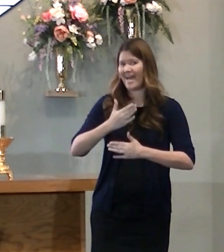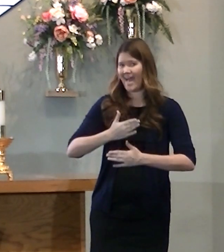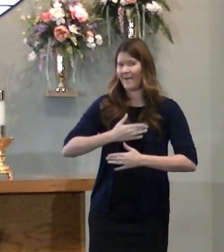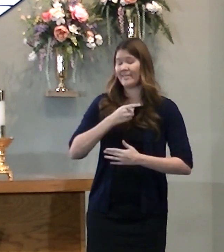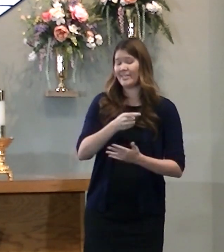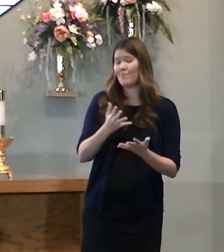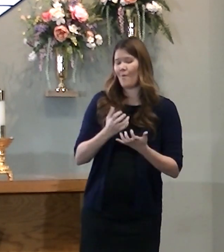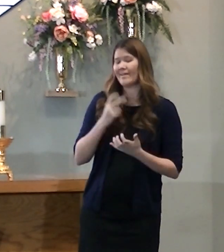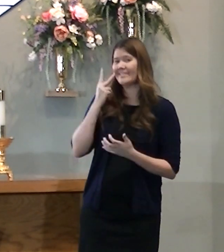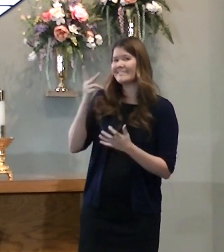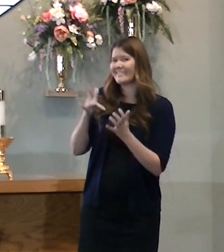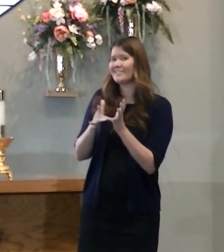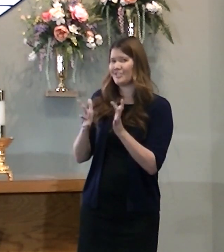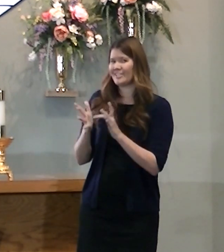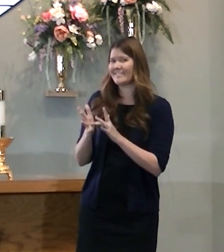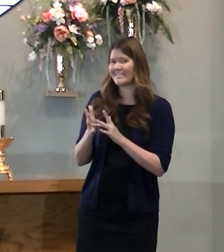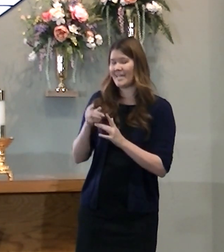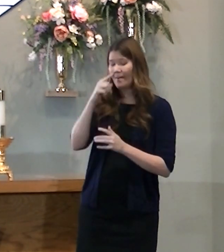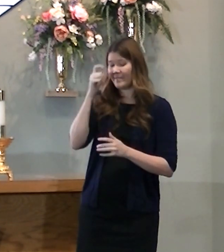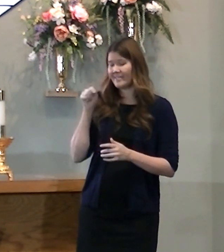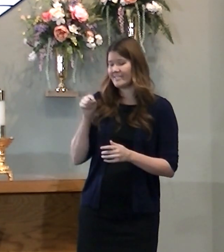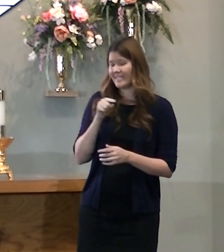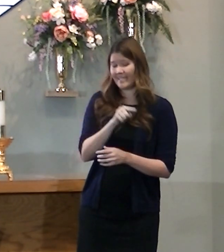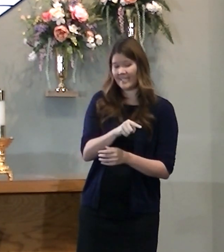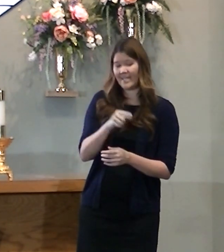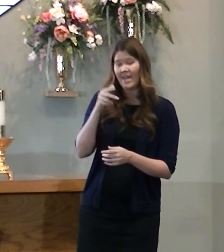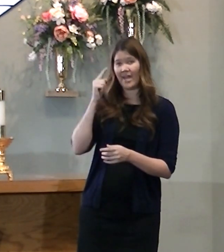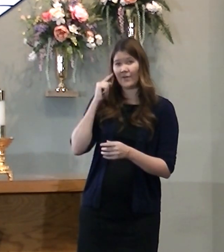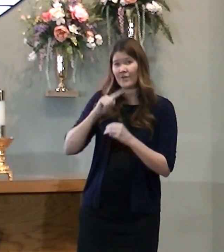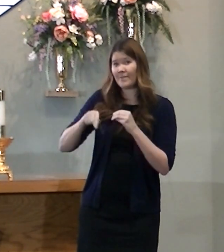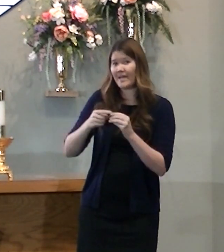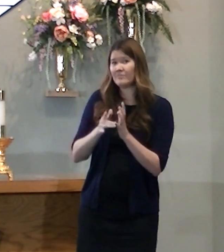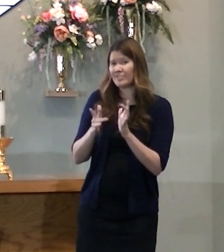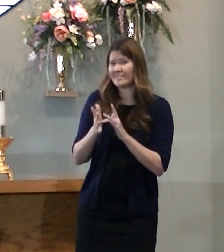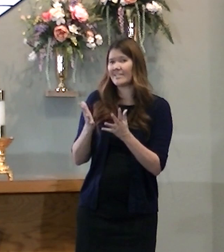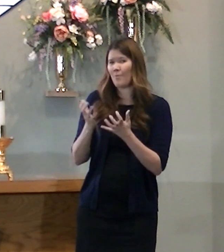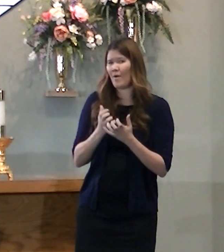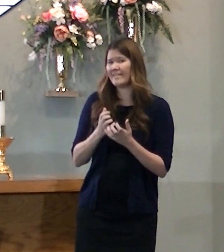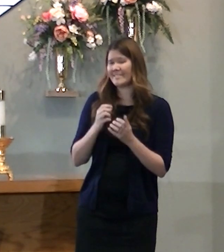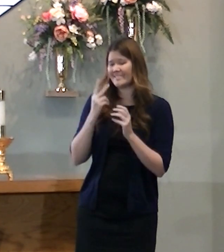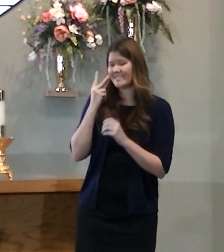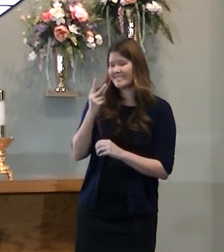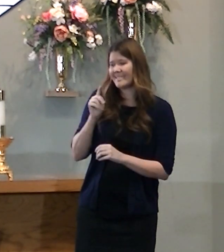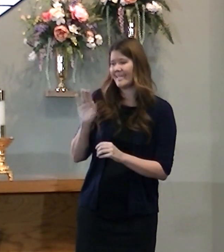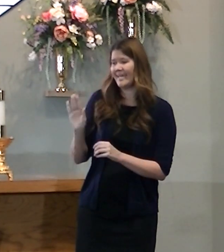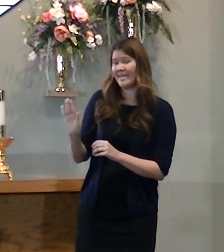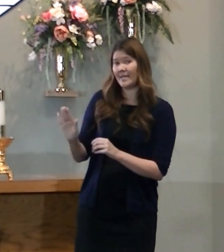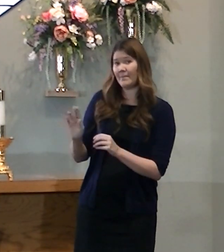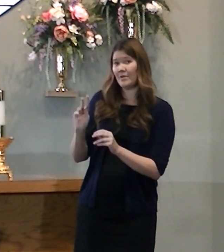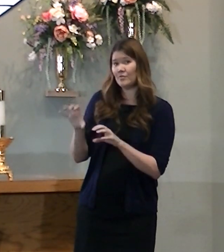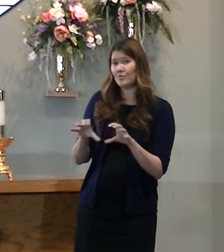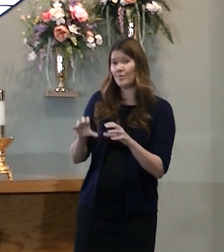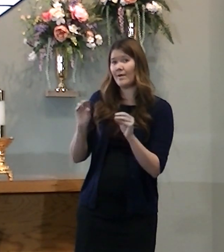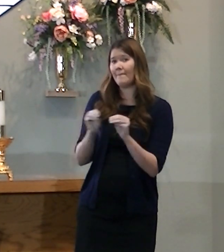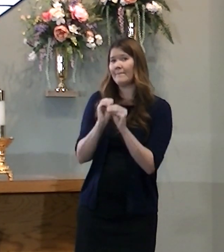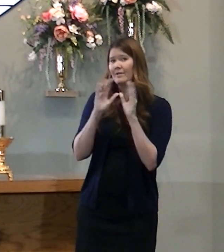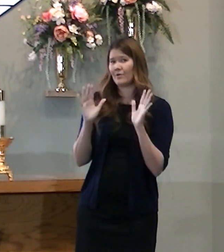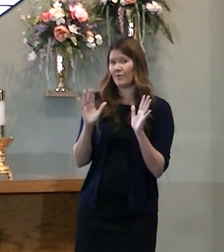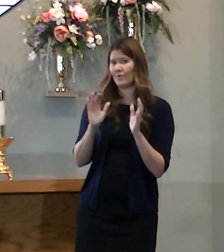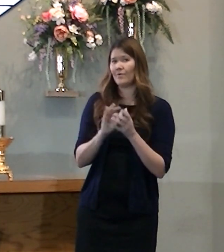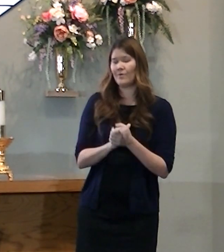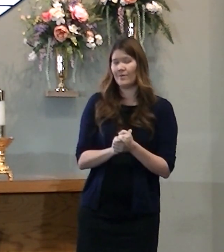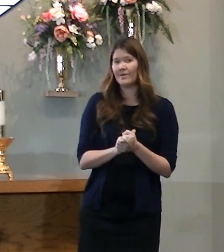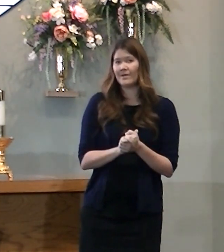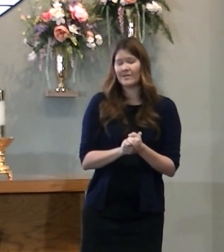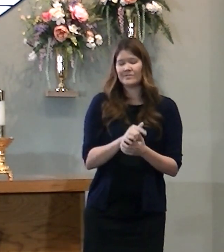desired to see him, because he had heard about him, and he was hoping to see some sign done by him. So